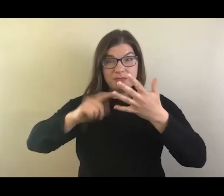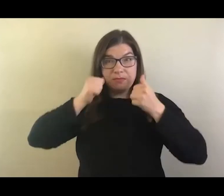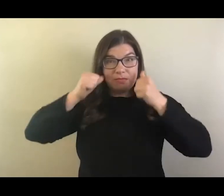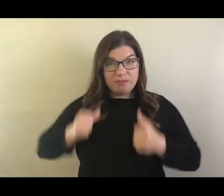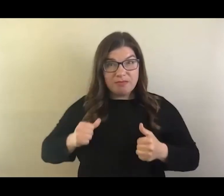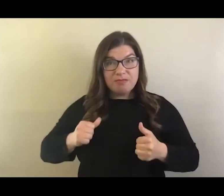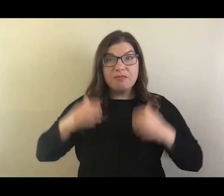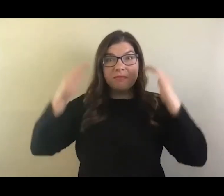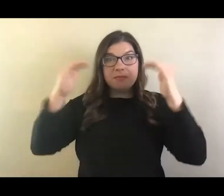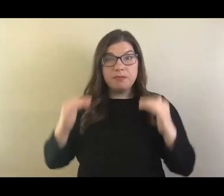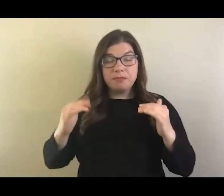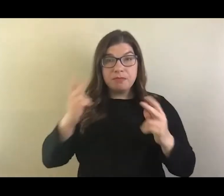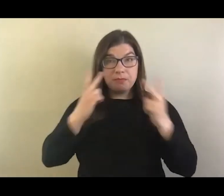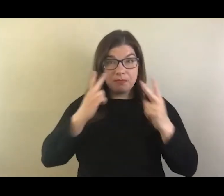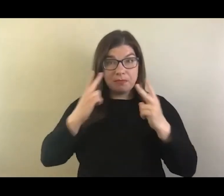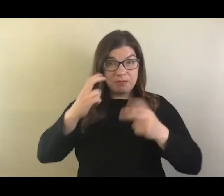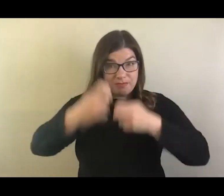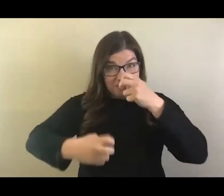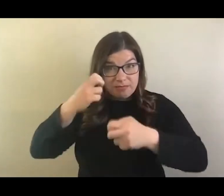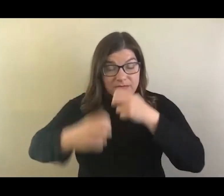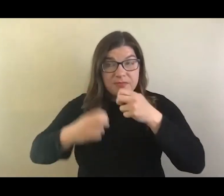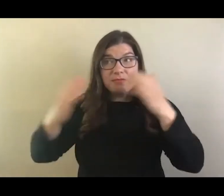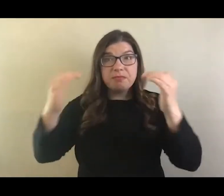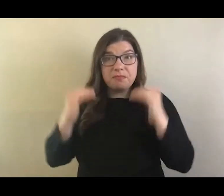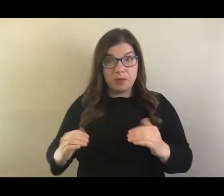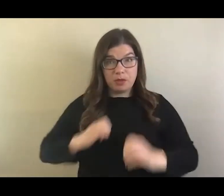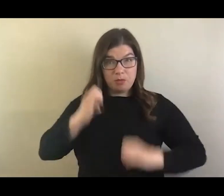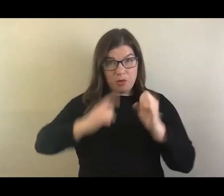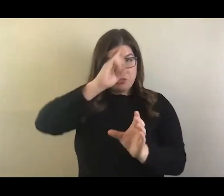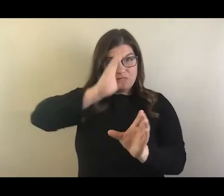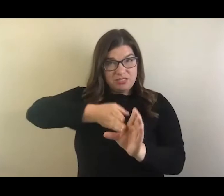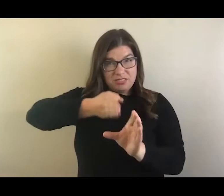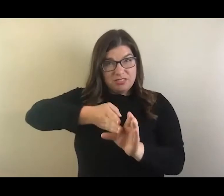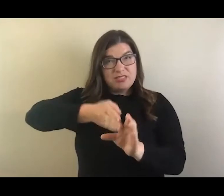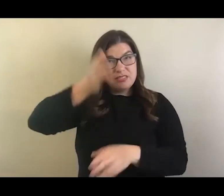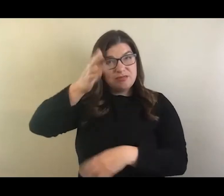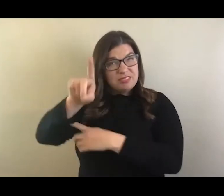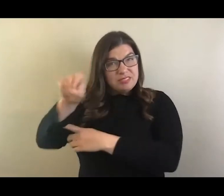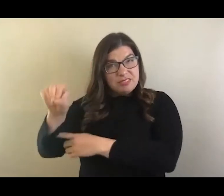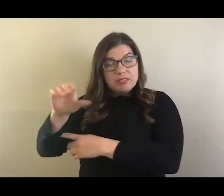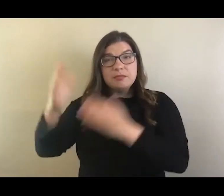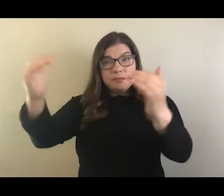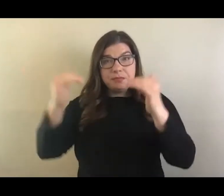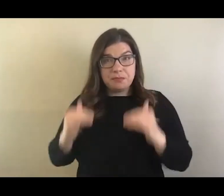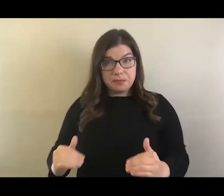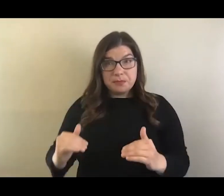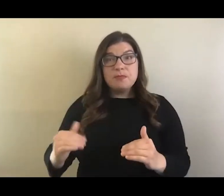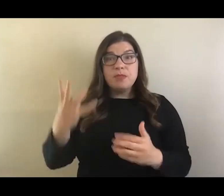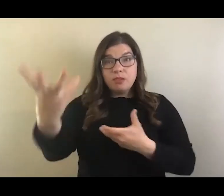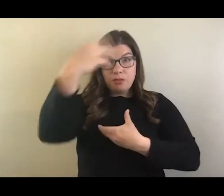impairments, emotional or psychological diagnoses, autism spectrum disorder, and traumatic brain